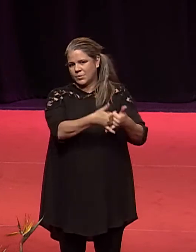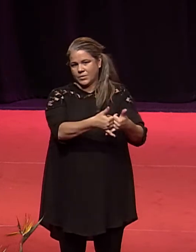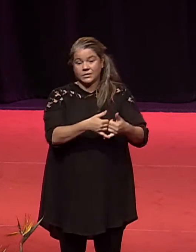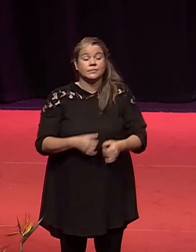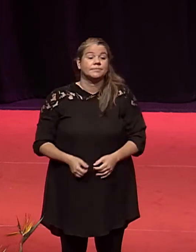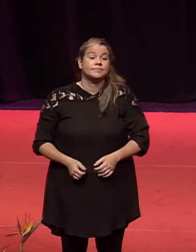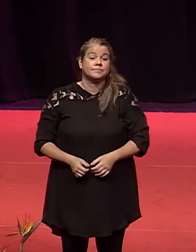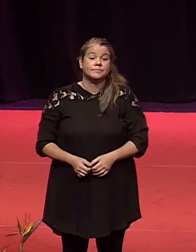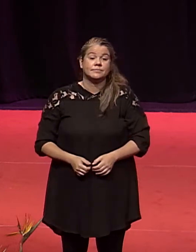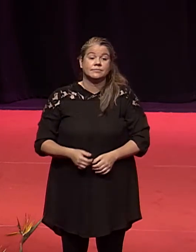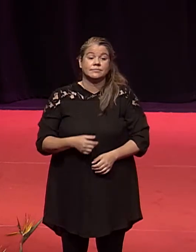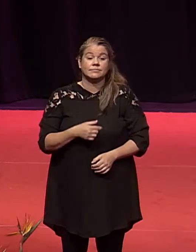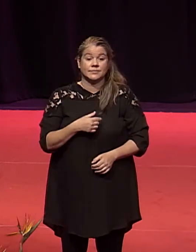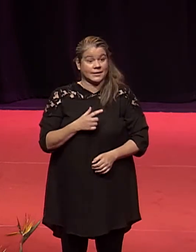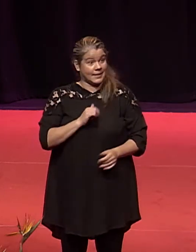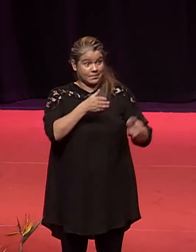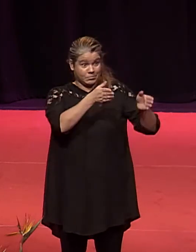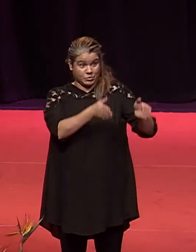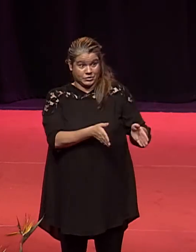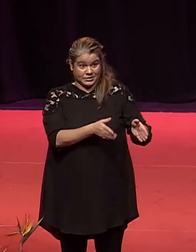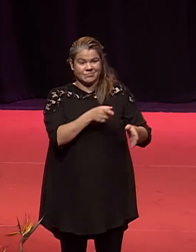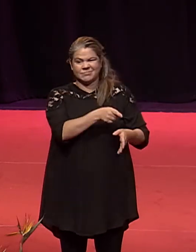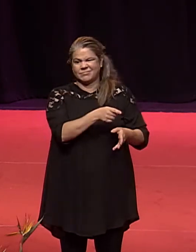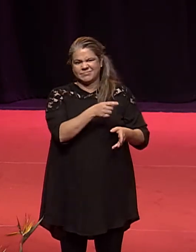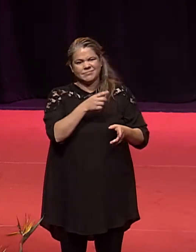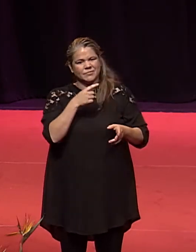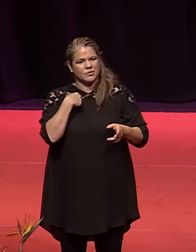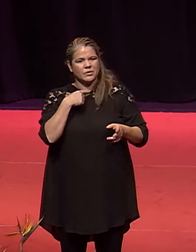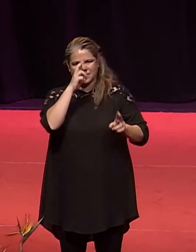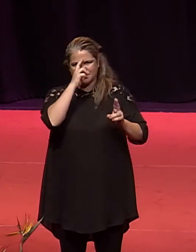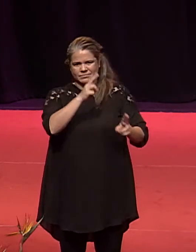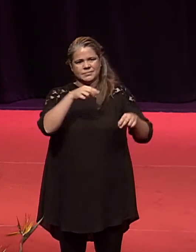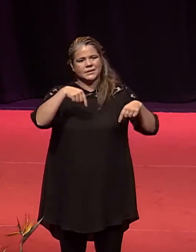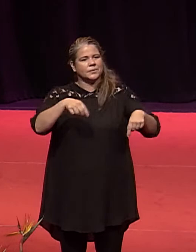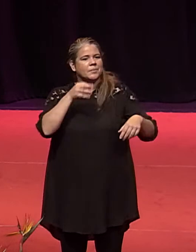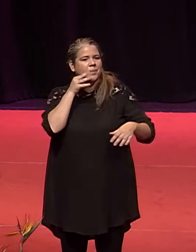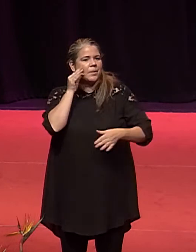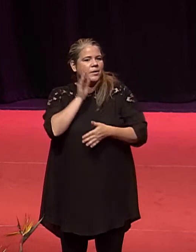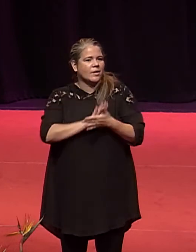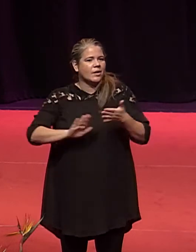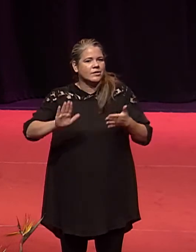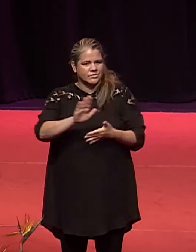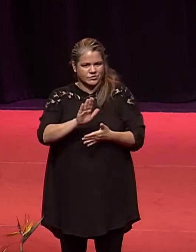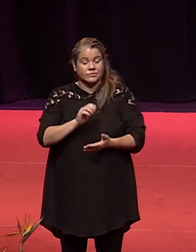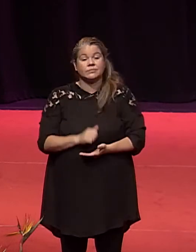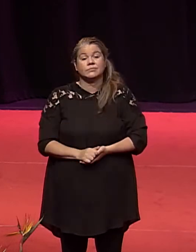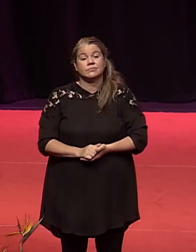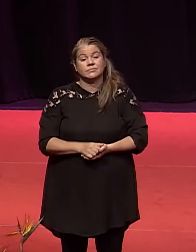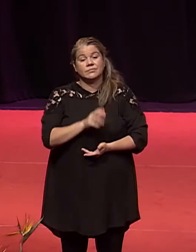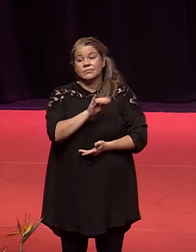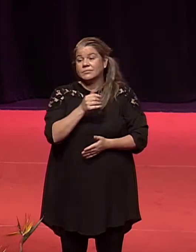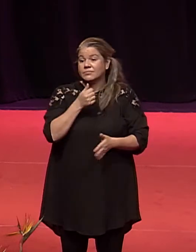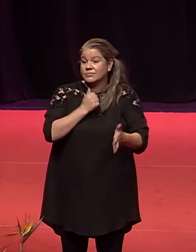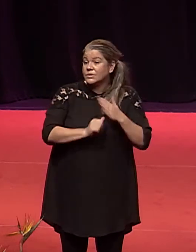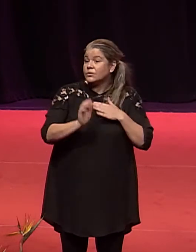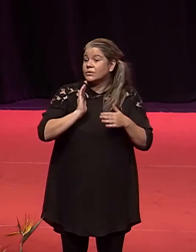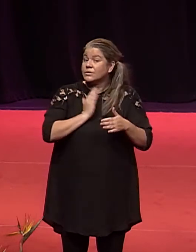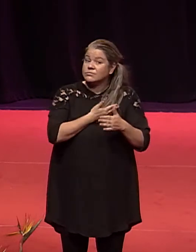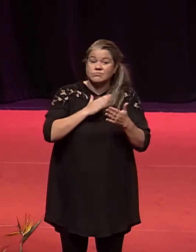particular, I am recommending a candidate be awarded as Distinguished Fellow of Mohawk College. This honor is proposed in recognition of community